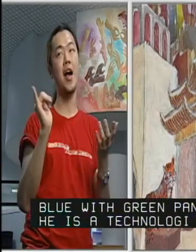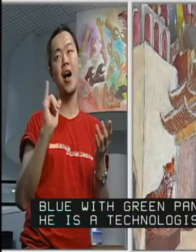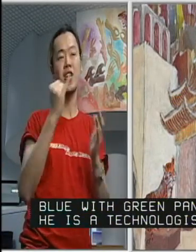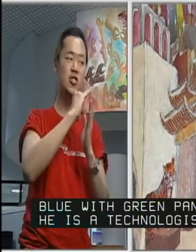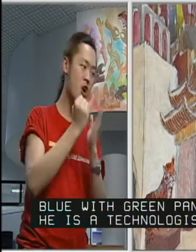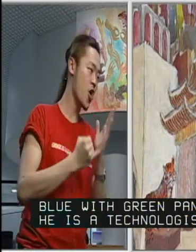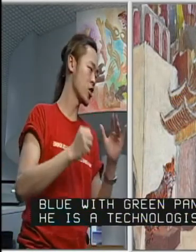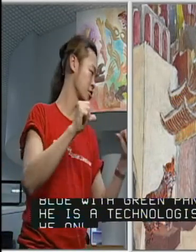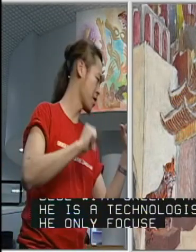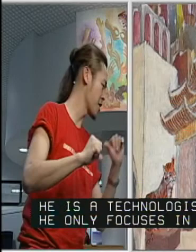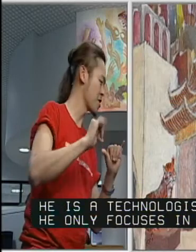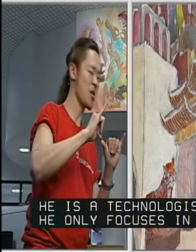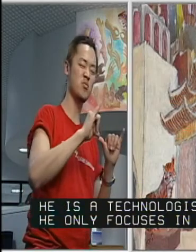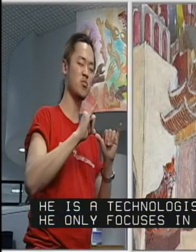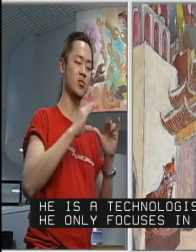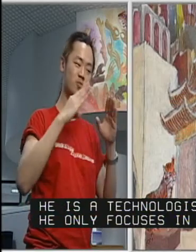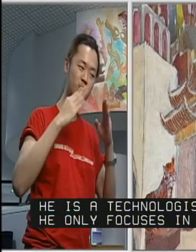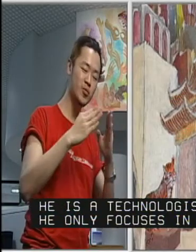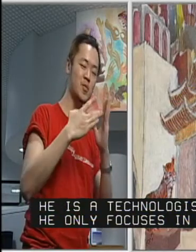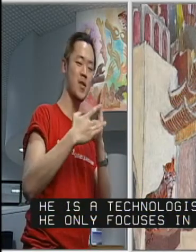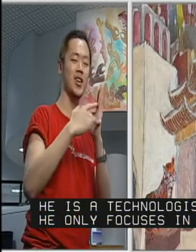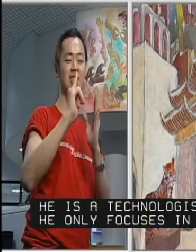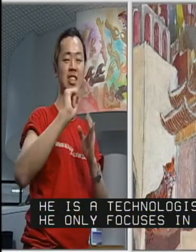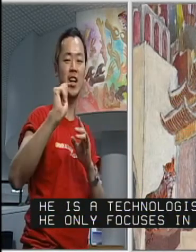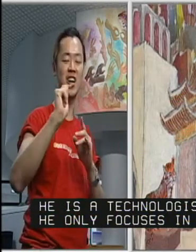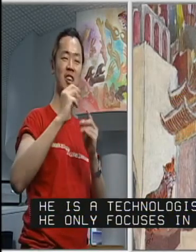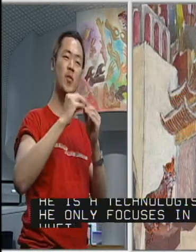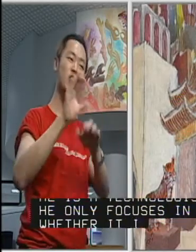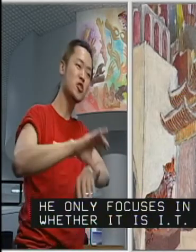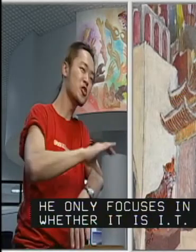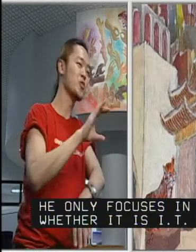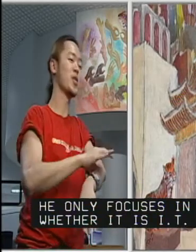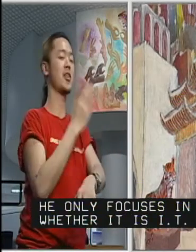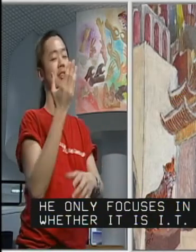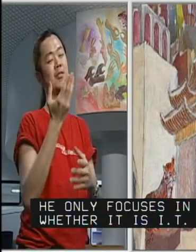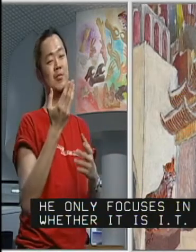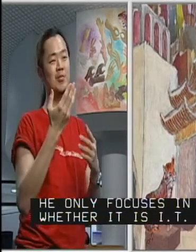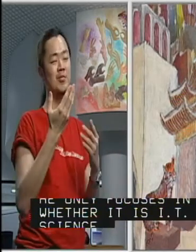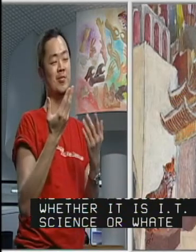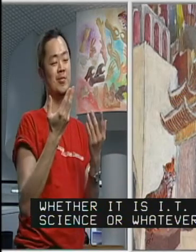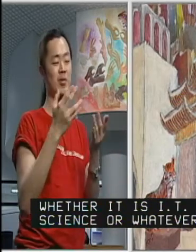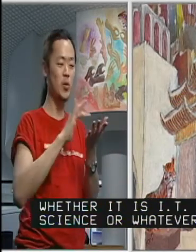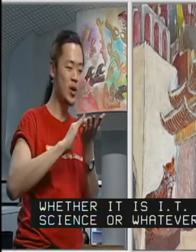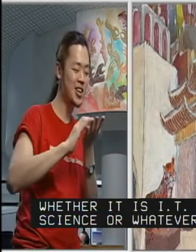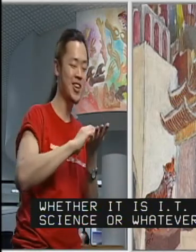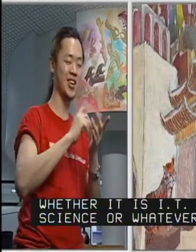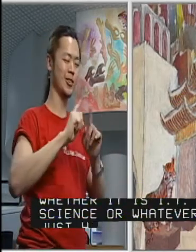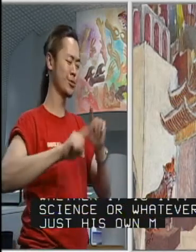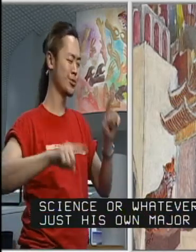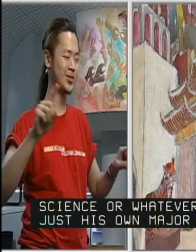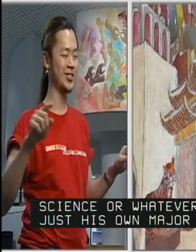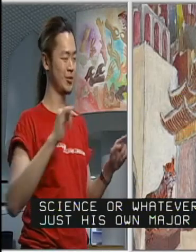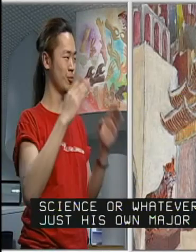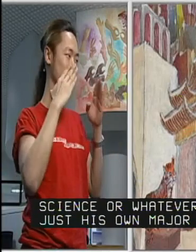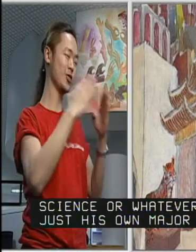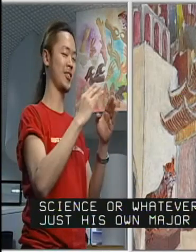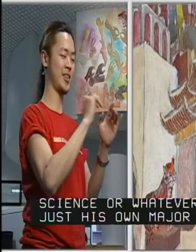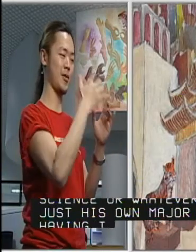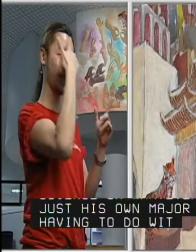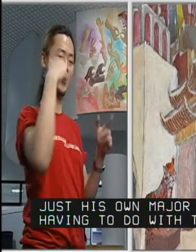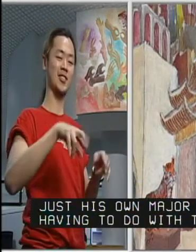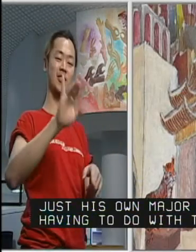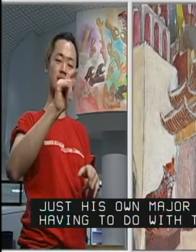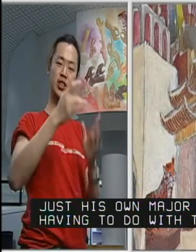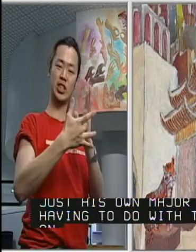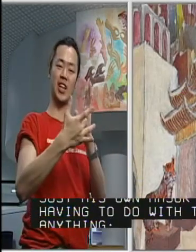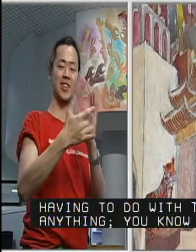He's a technologist. He only focuses in on his major, whether it's IT or computer science or whatever, just his own major, nothing having to